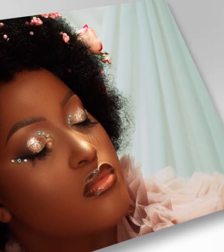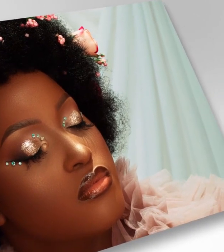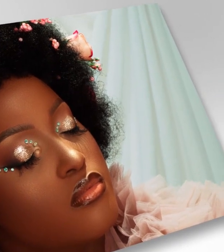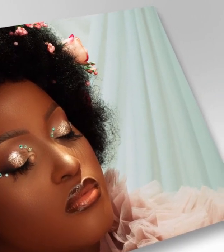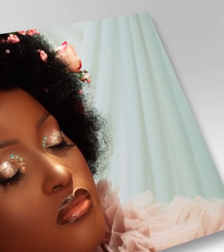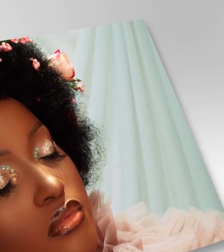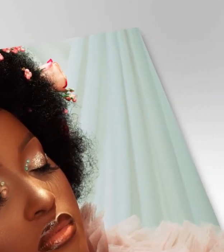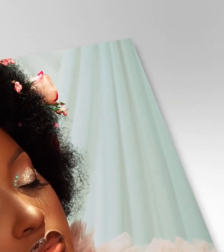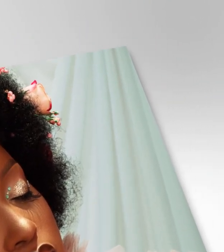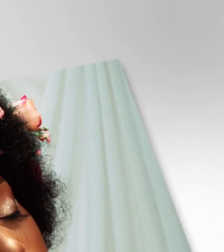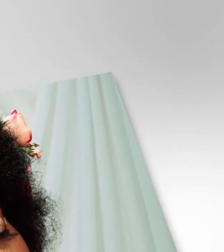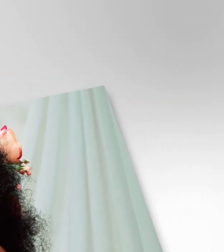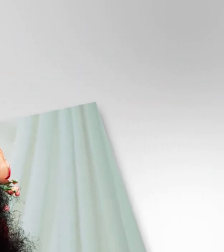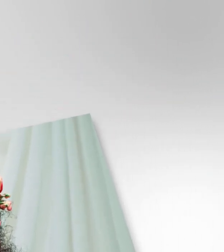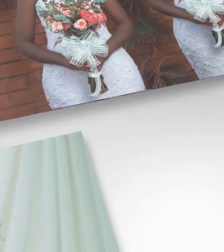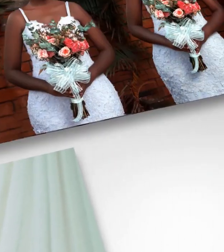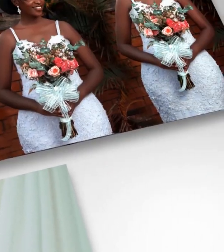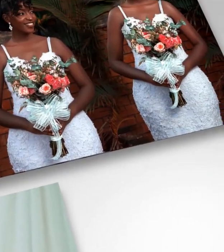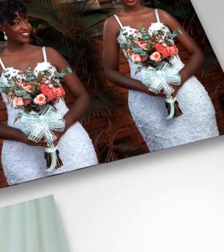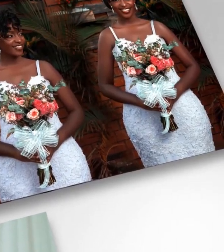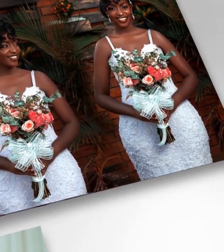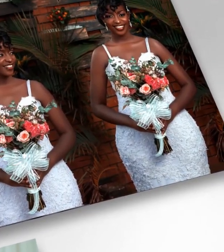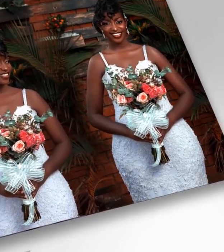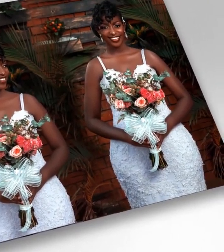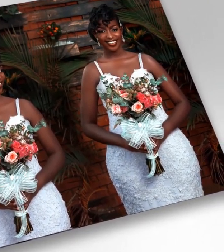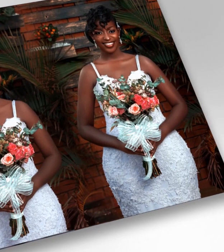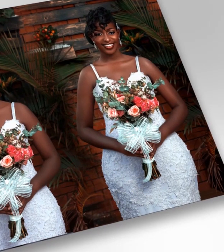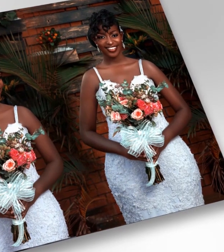We don't just capture great memories, we create them.